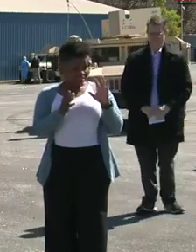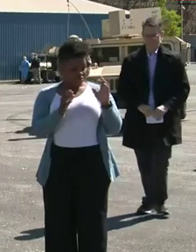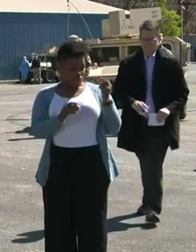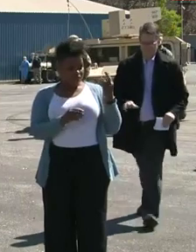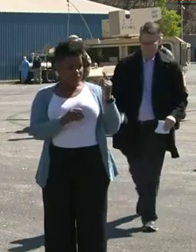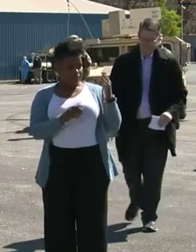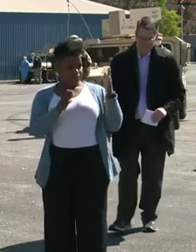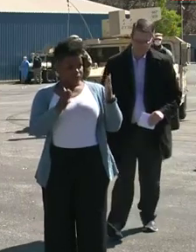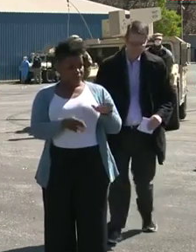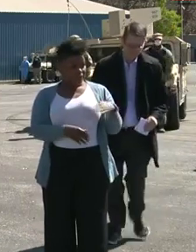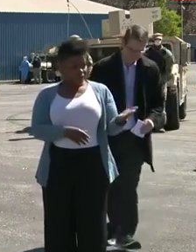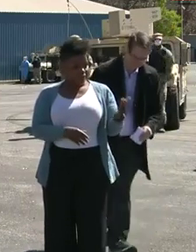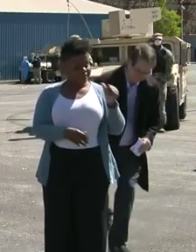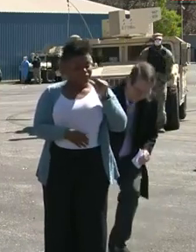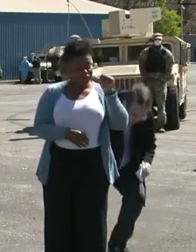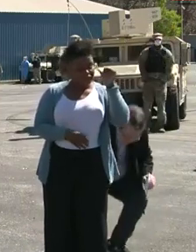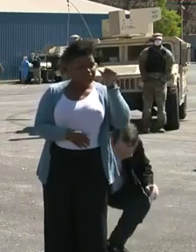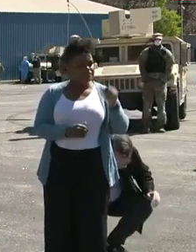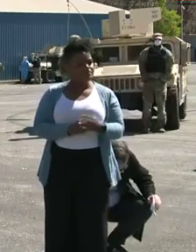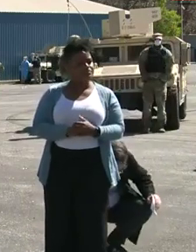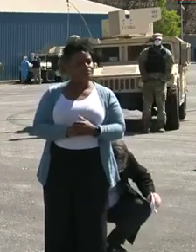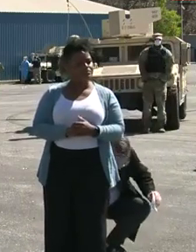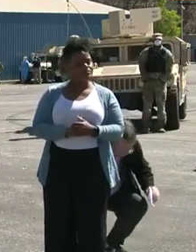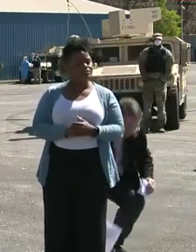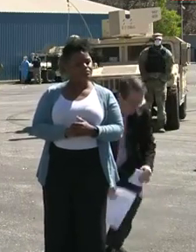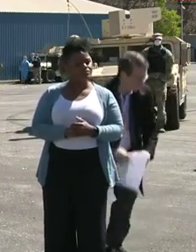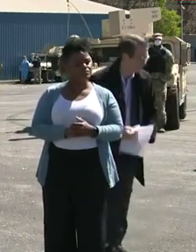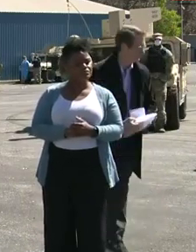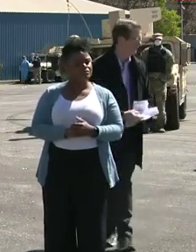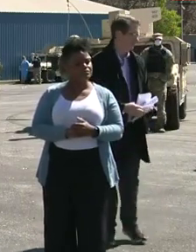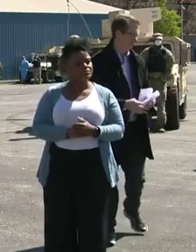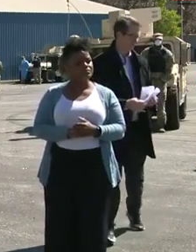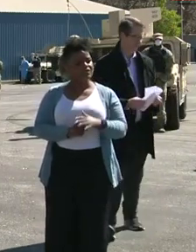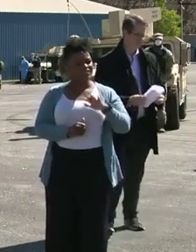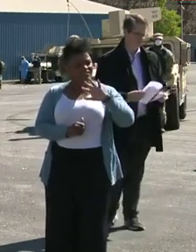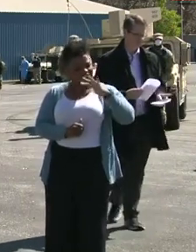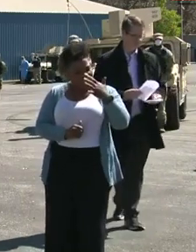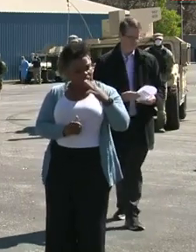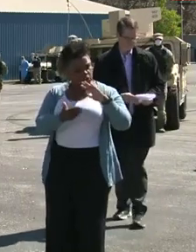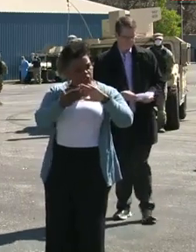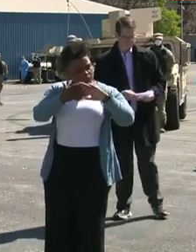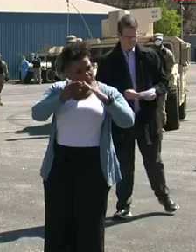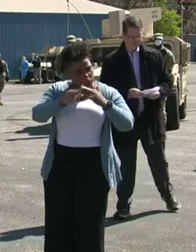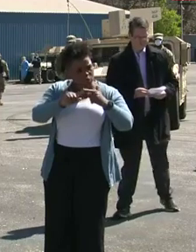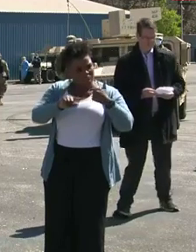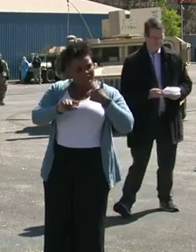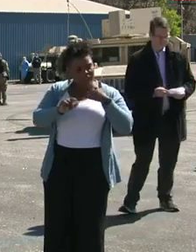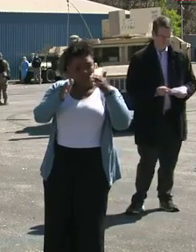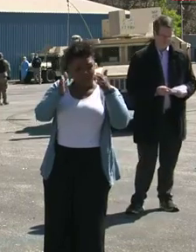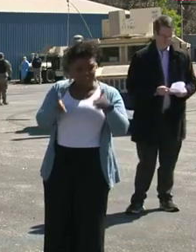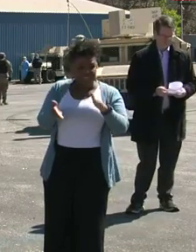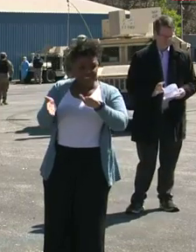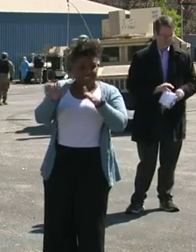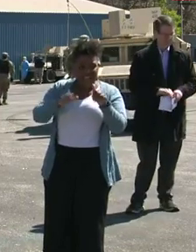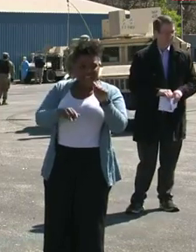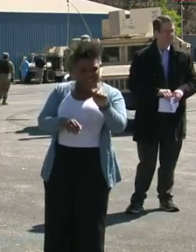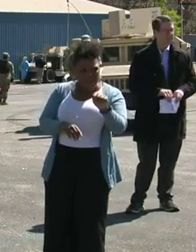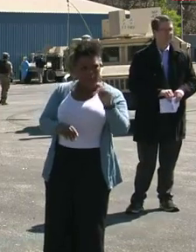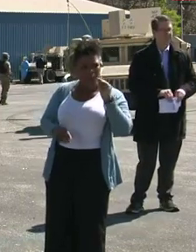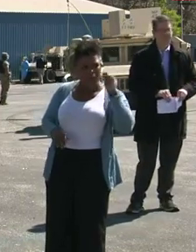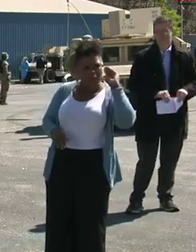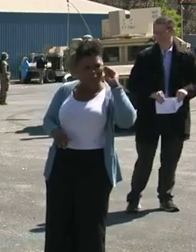the 5th community death, someone to die not in a hospital. Nearly half of the deaths in D.C. are now community